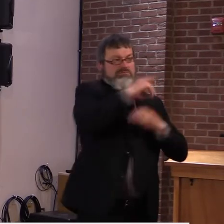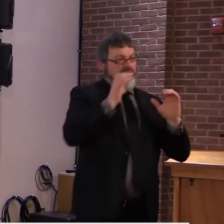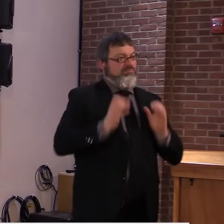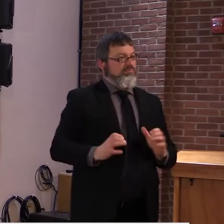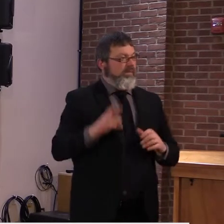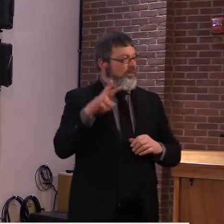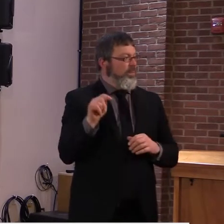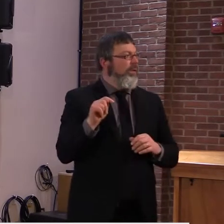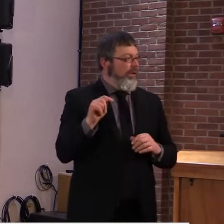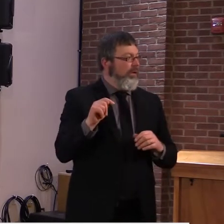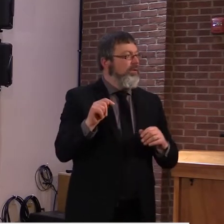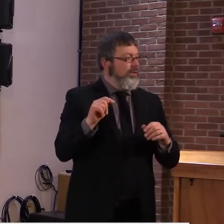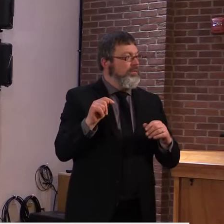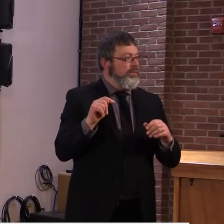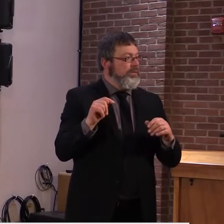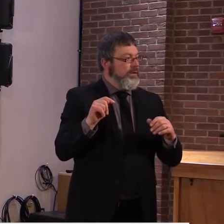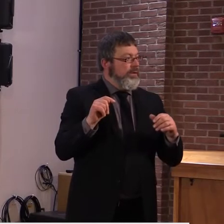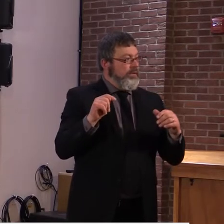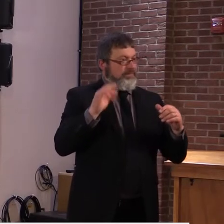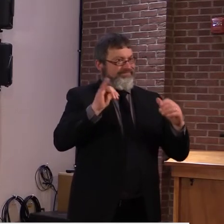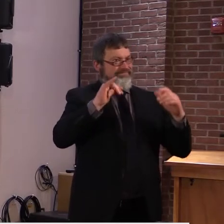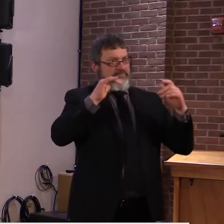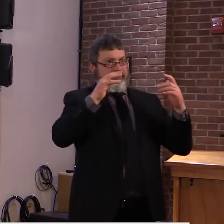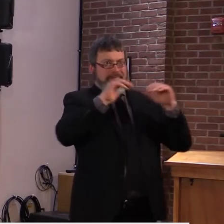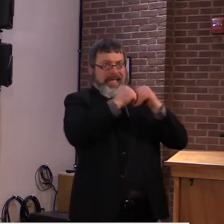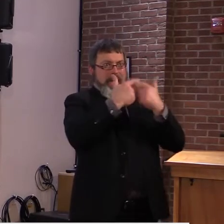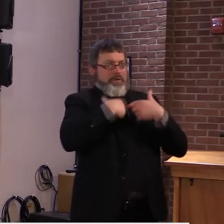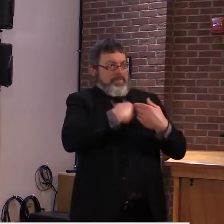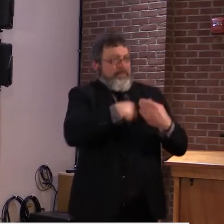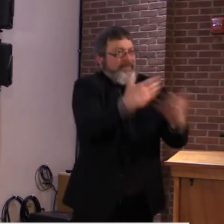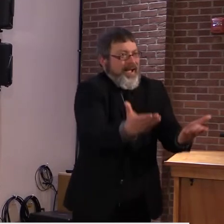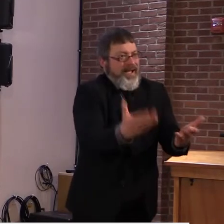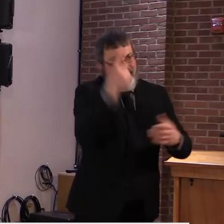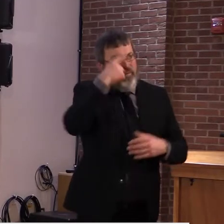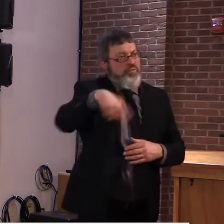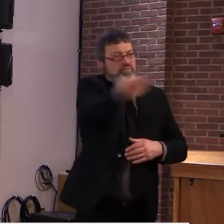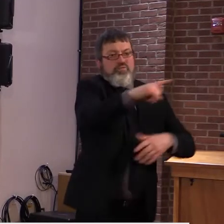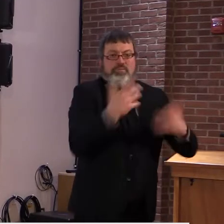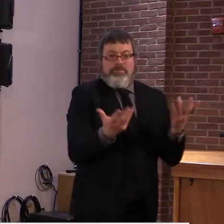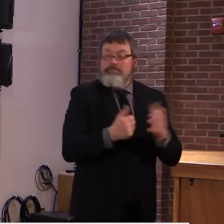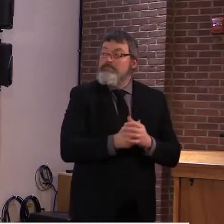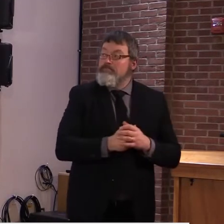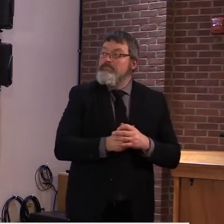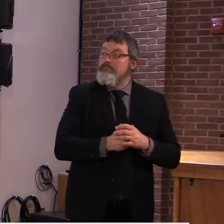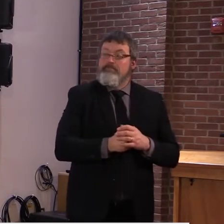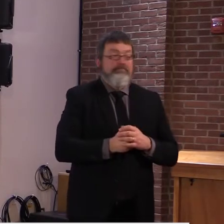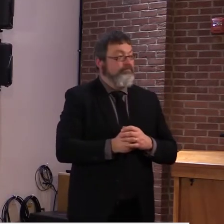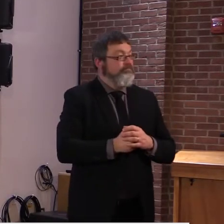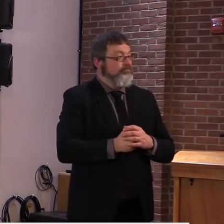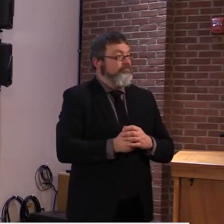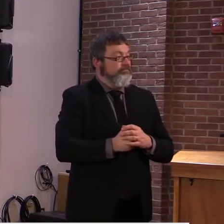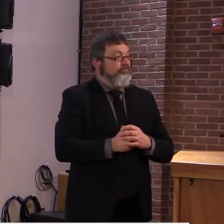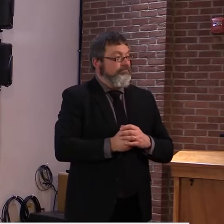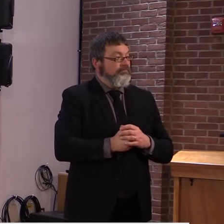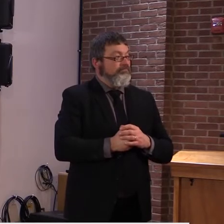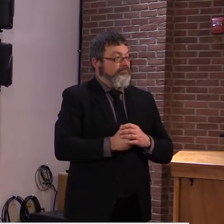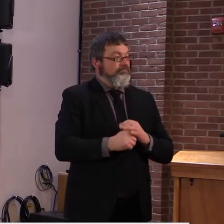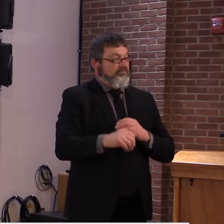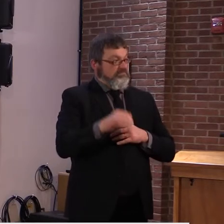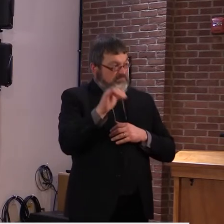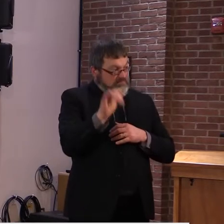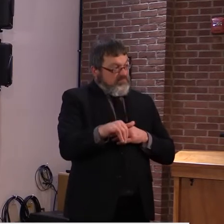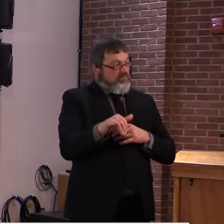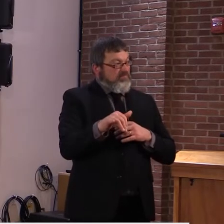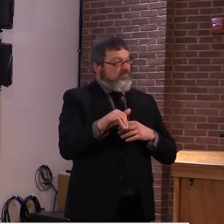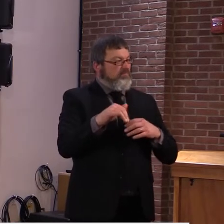have to be very thoughtful about that with the mass vaccine issue I just provided, but other ways as well